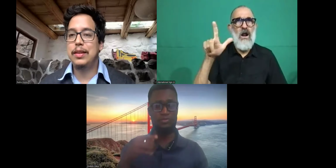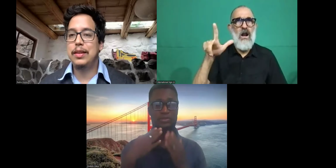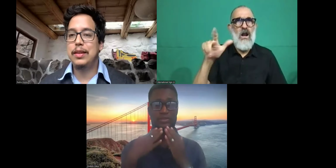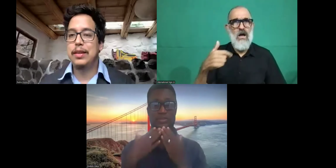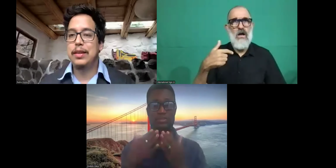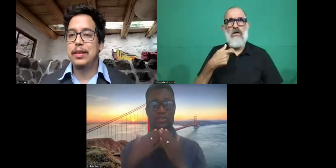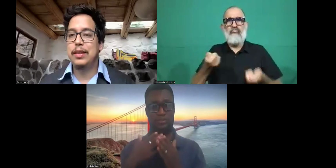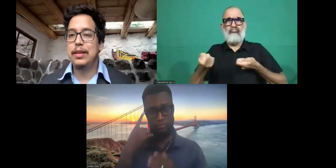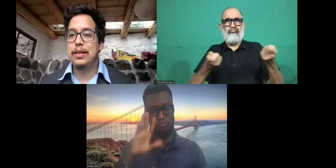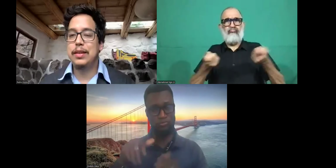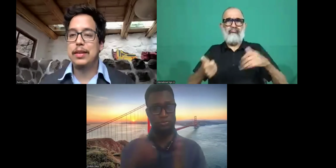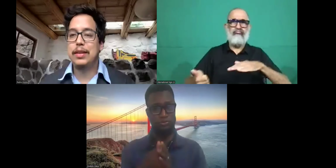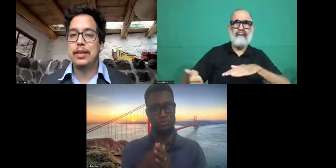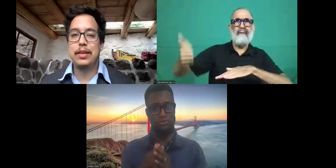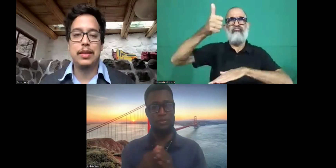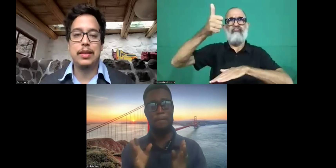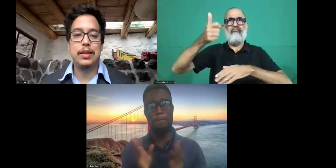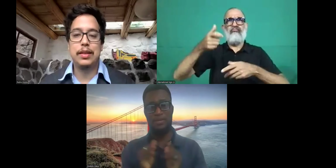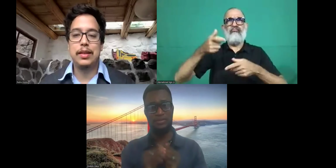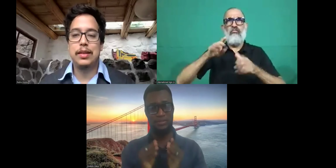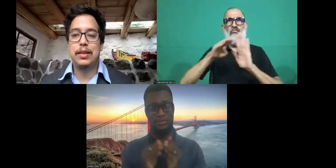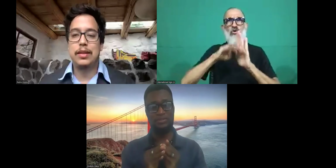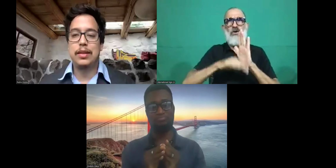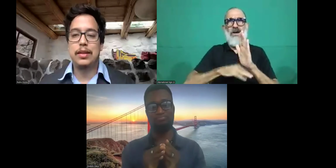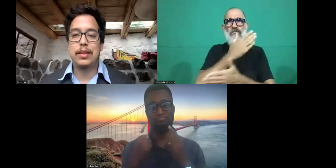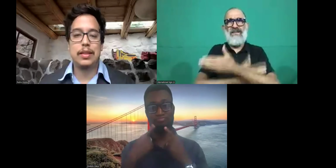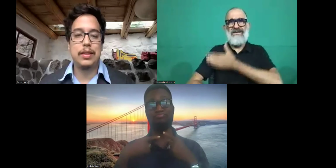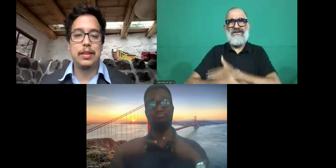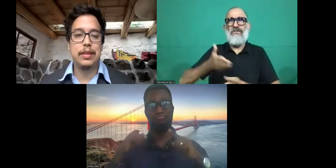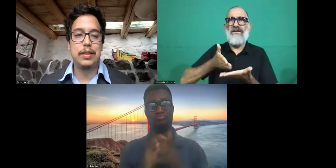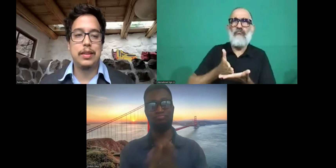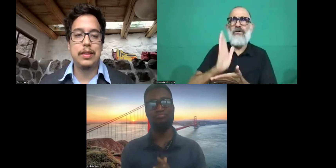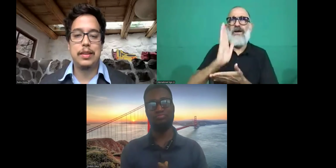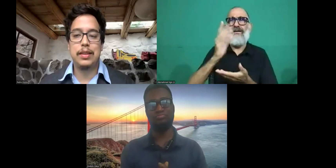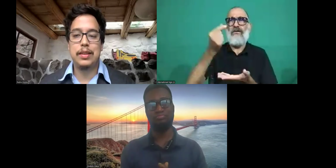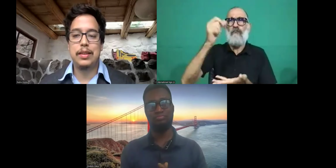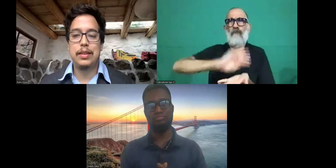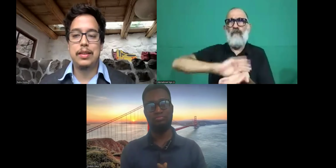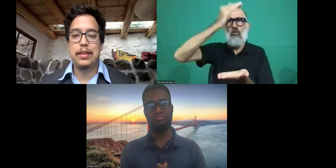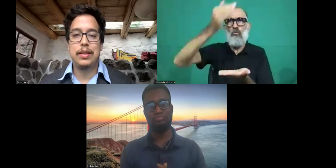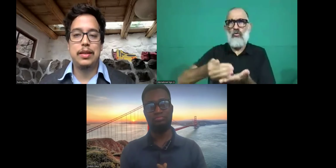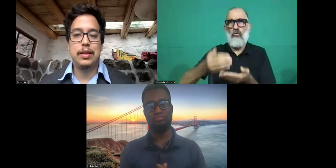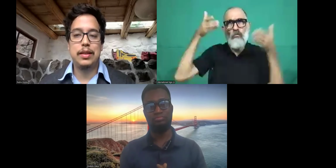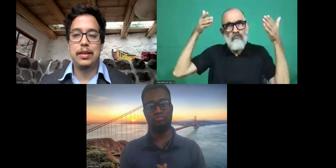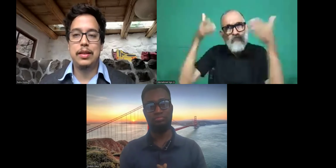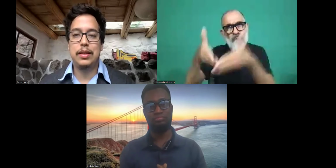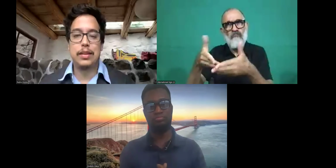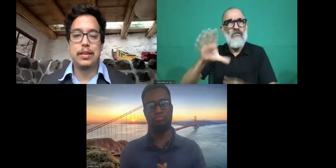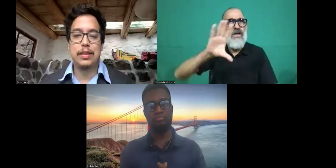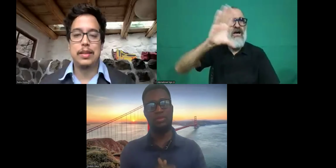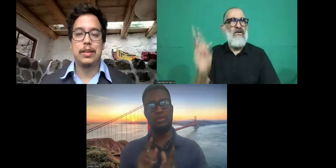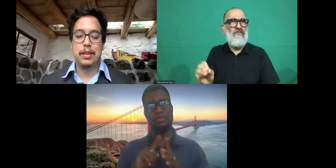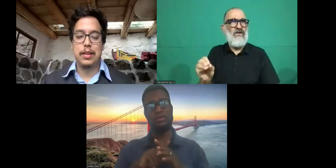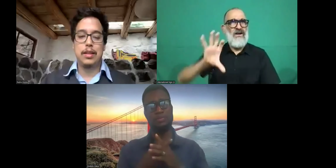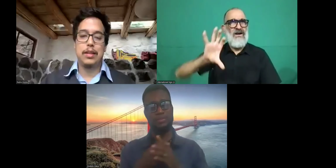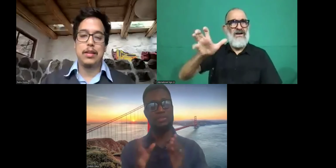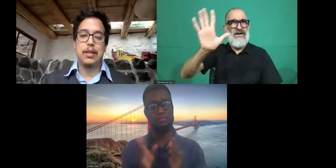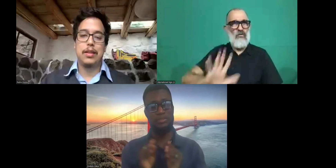you for making it to this meeting. And so as a way of introducing this meeting,